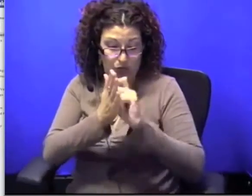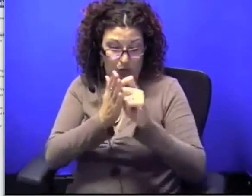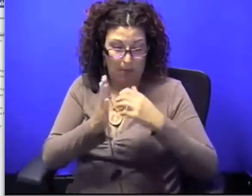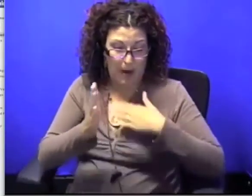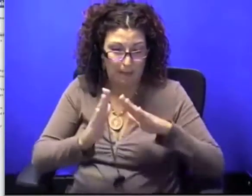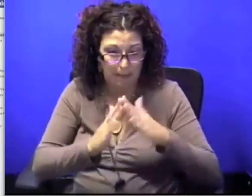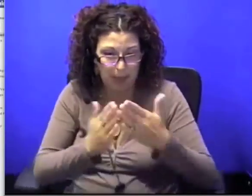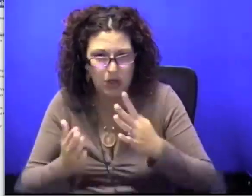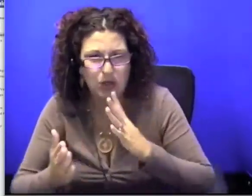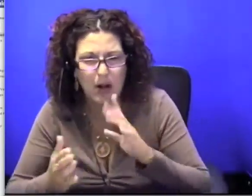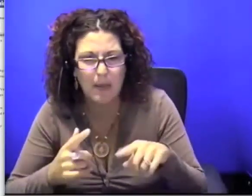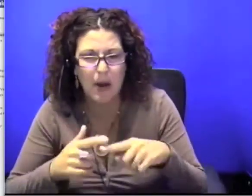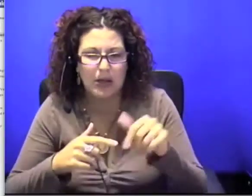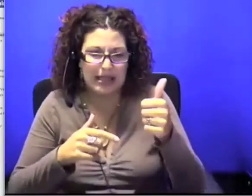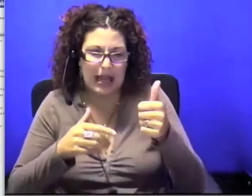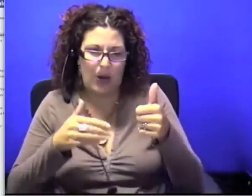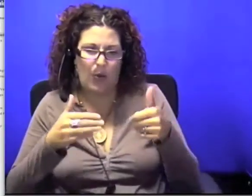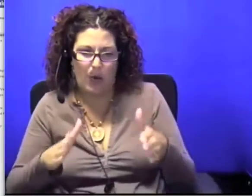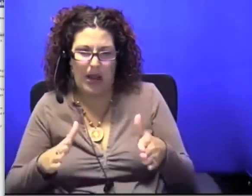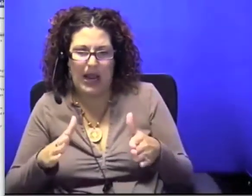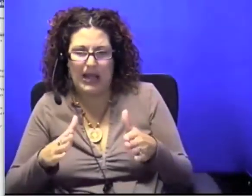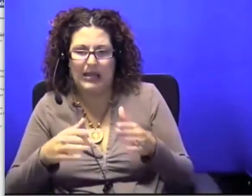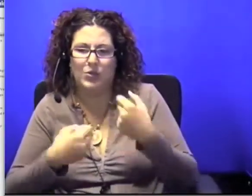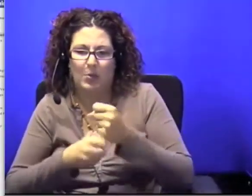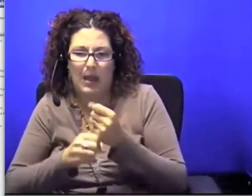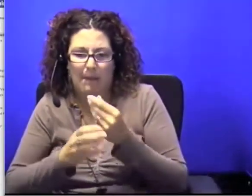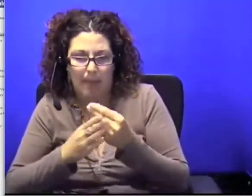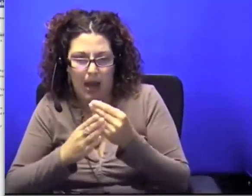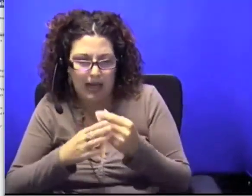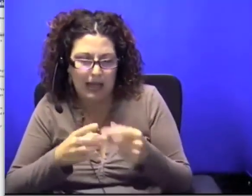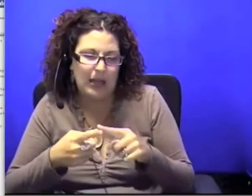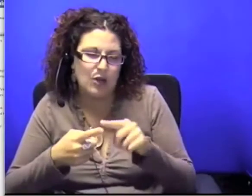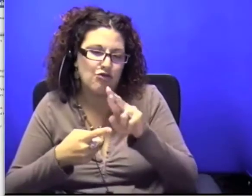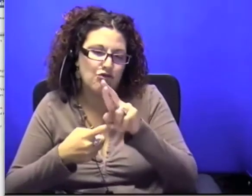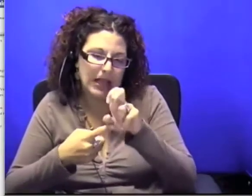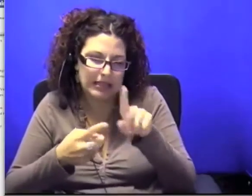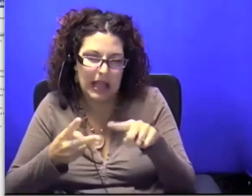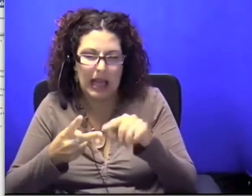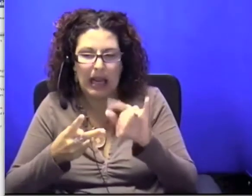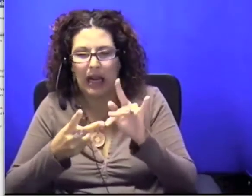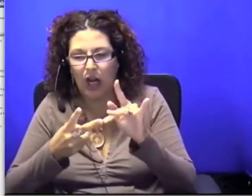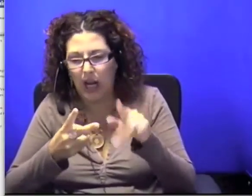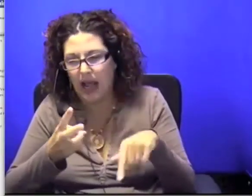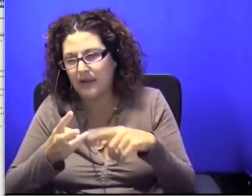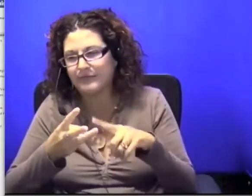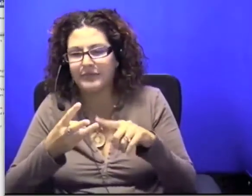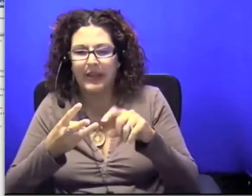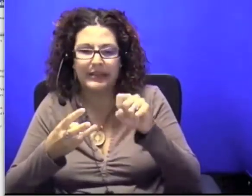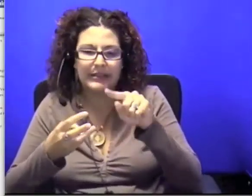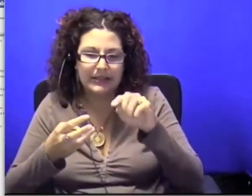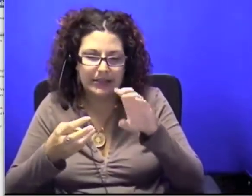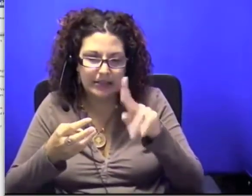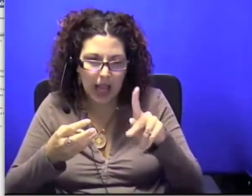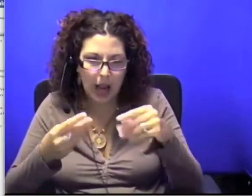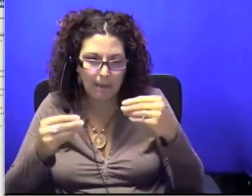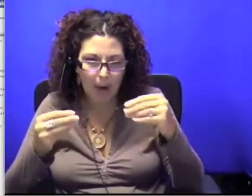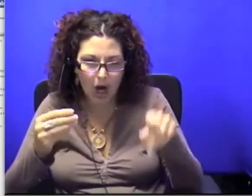of Income, I talk about 10 ways of making money, and we talk about real estate, we talk about the internet, we talk about stock market and tax